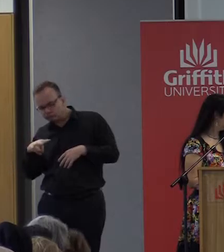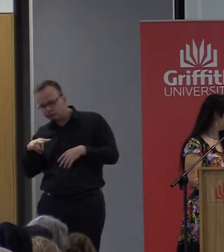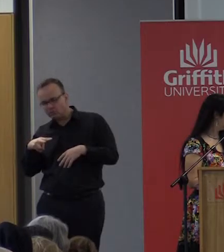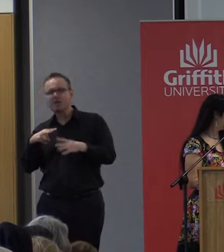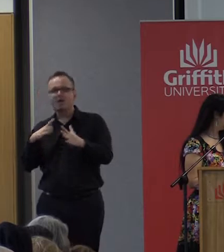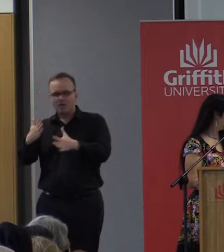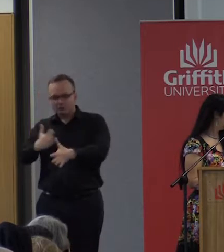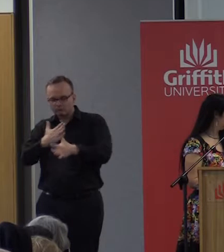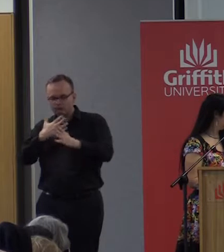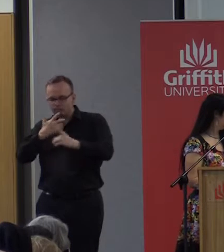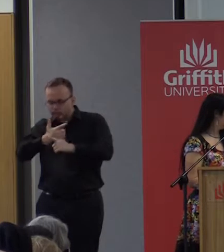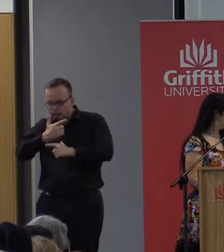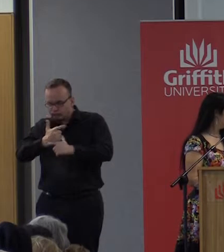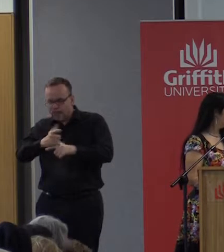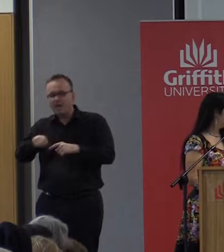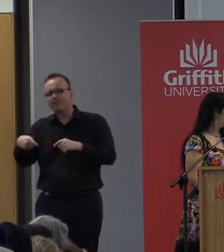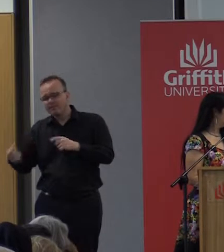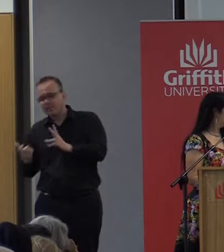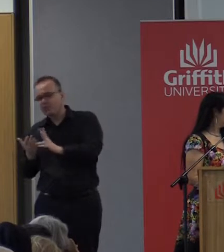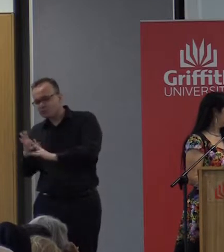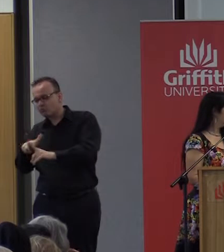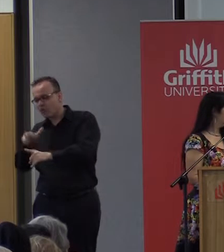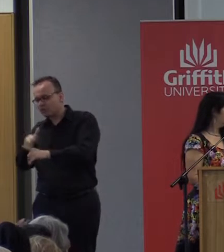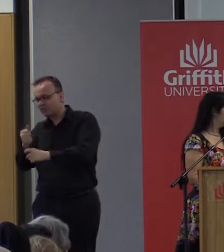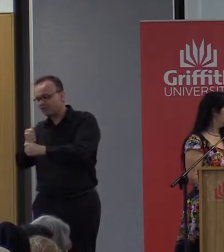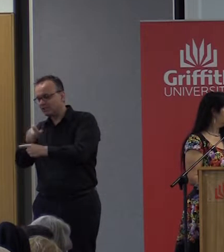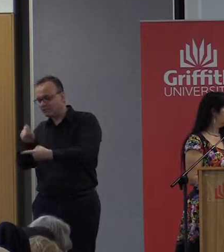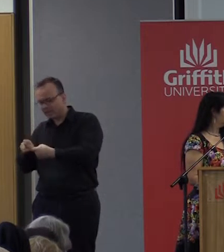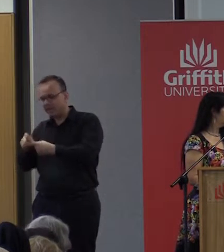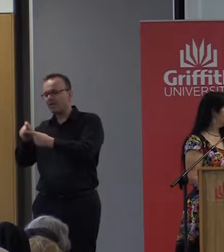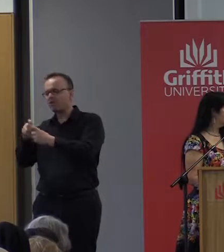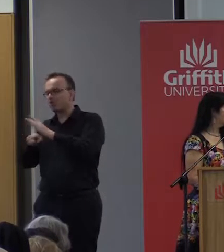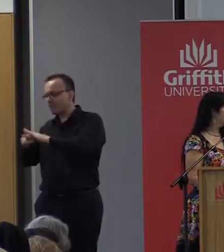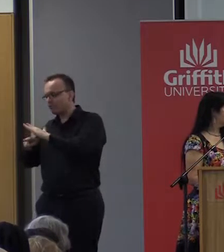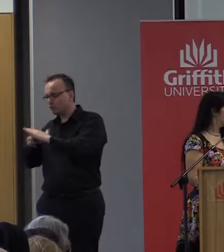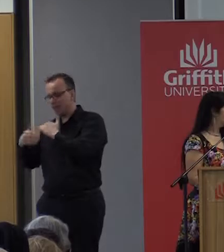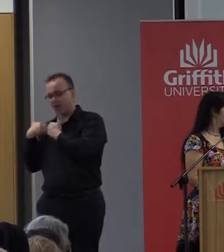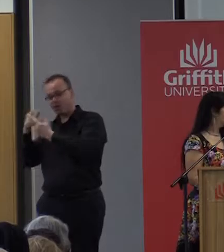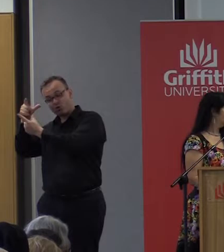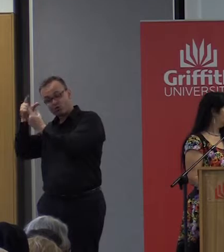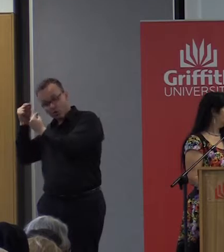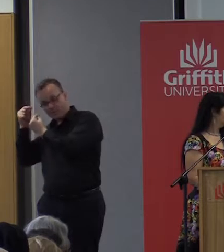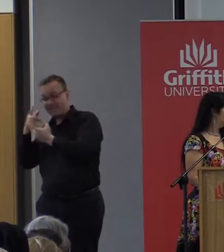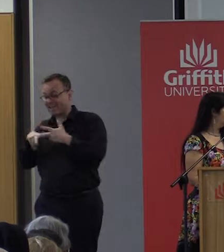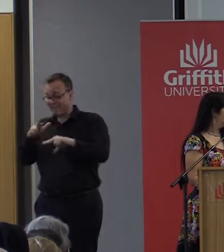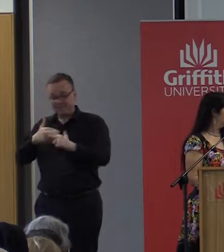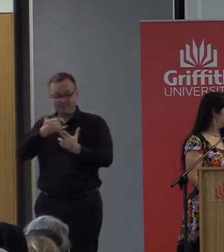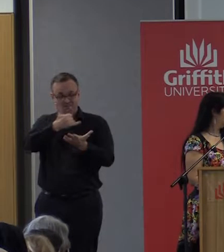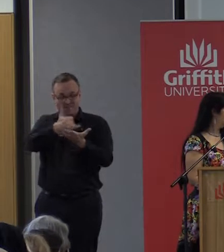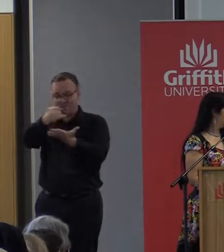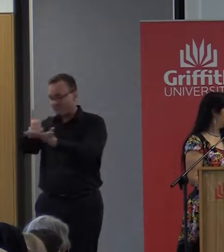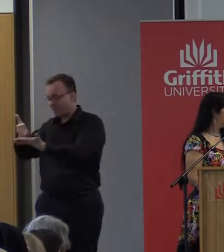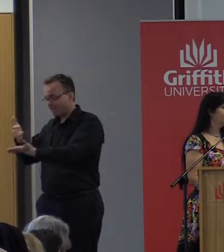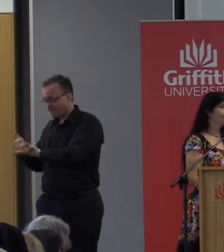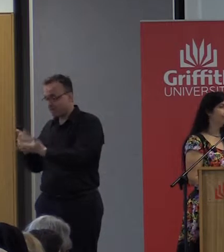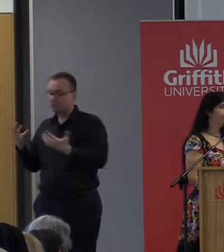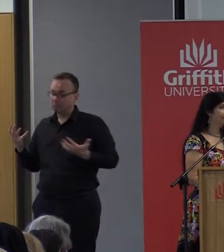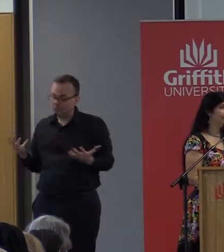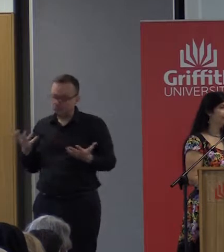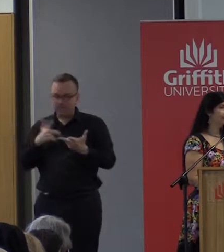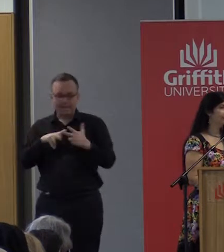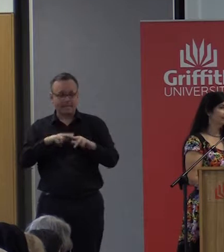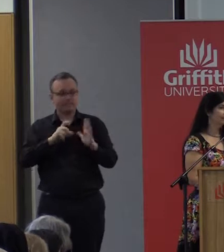conversations leading to a diagnosis through the GP and through the refugee health nurses. If it doesn't happen at those points in time, if it's a disability